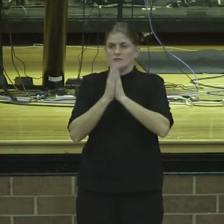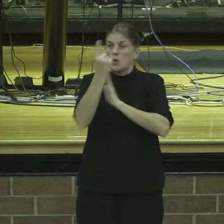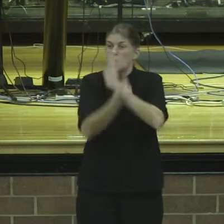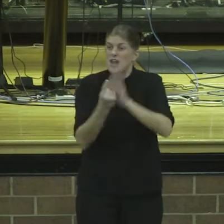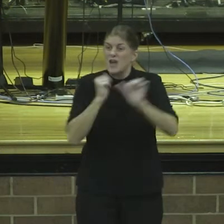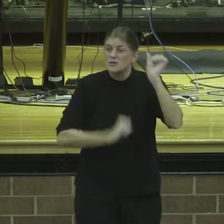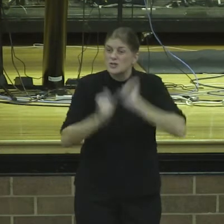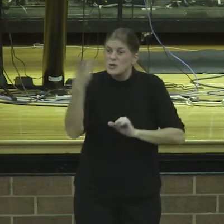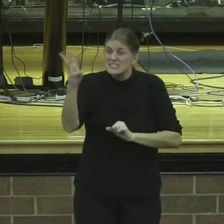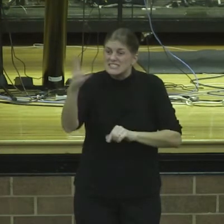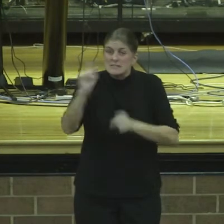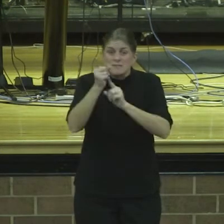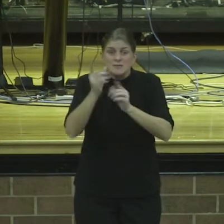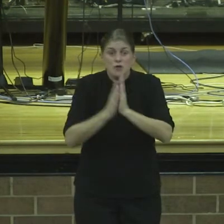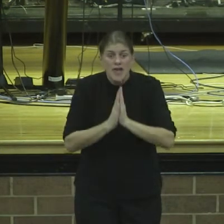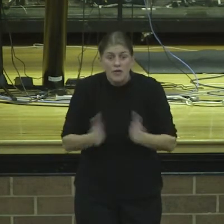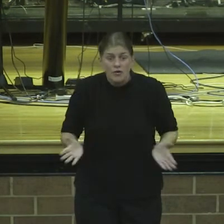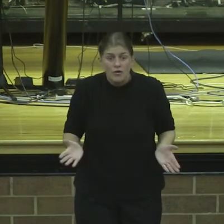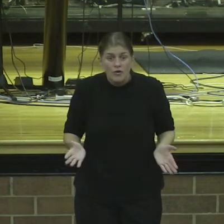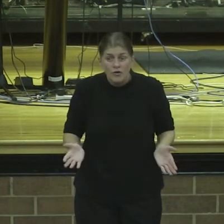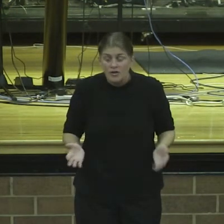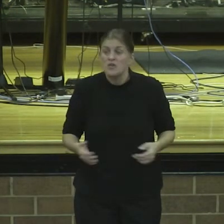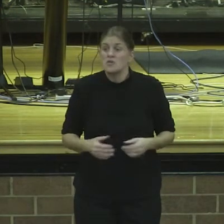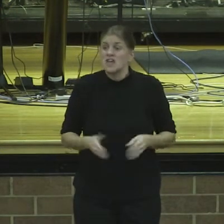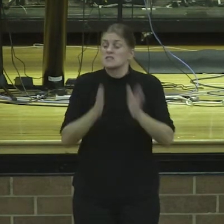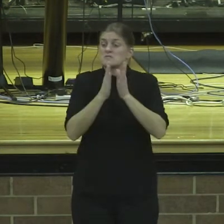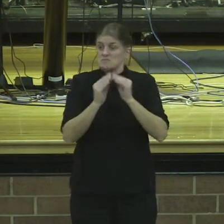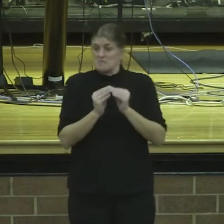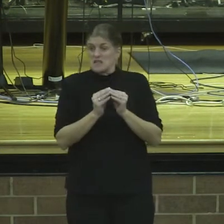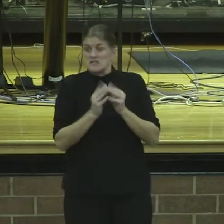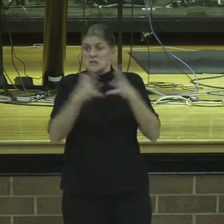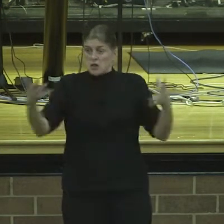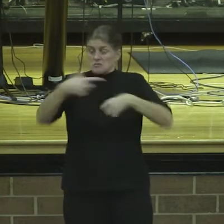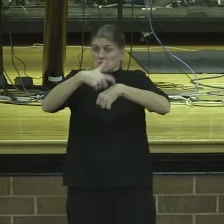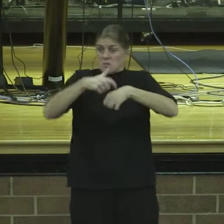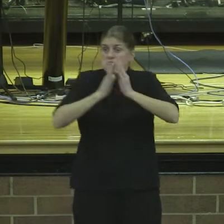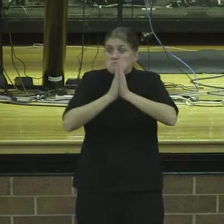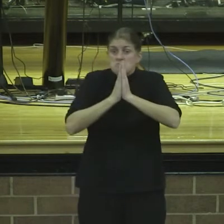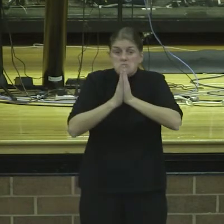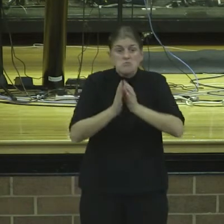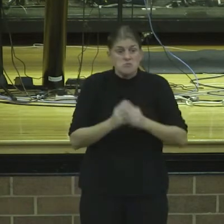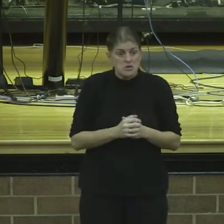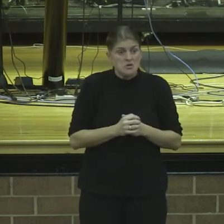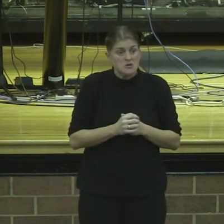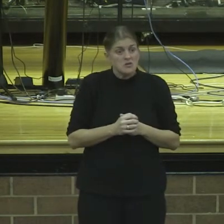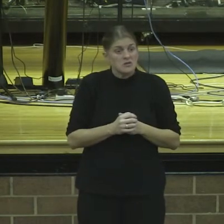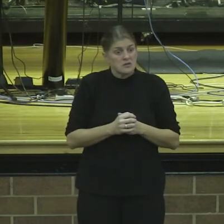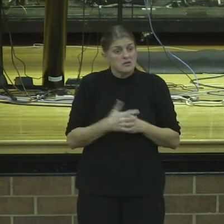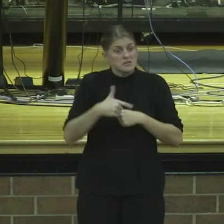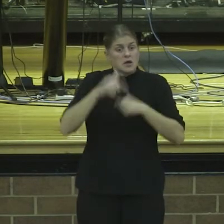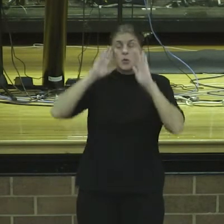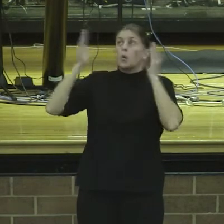show, 16 minutes is more than 10% of an hour. And so you're tithing more of your time to God in